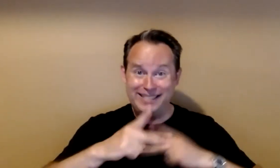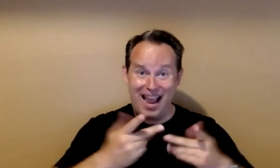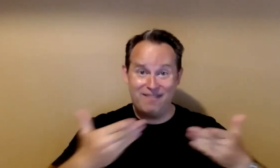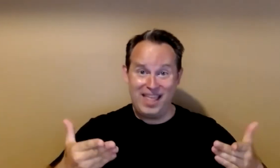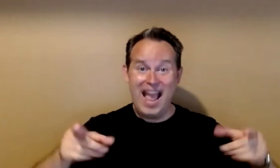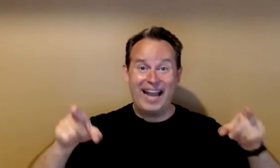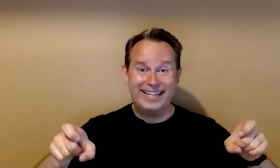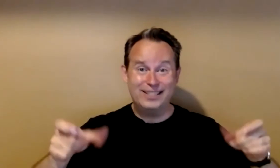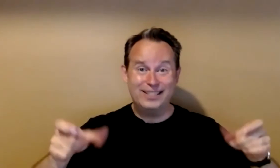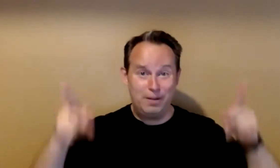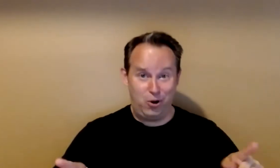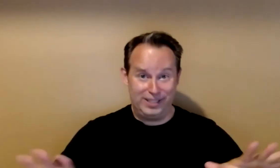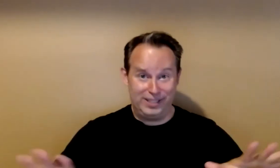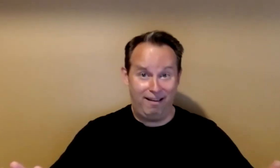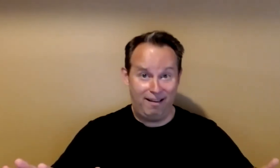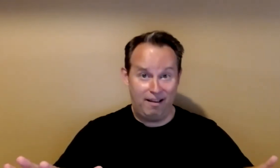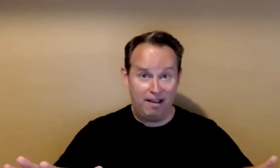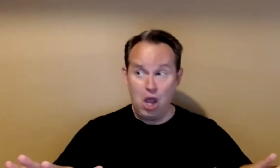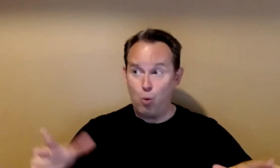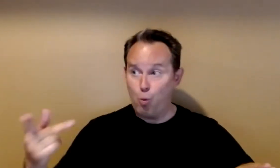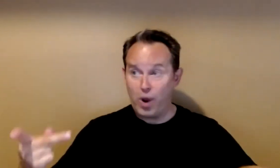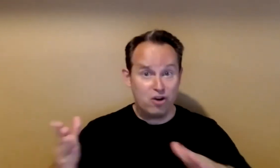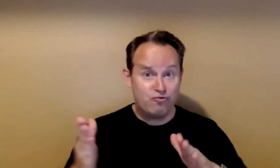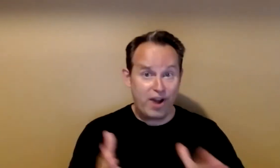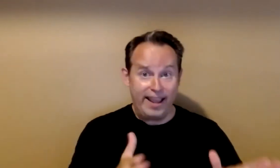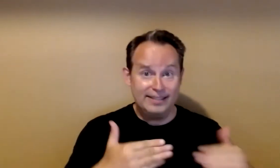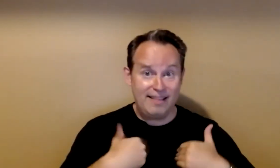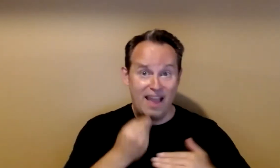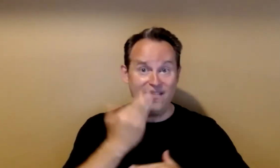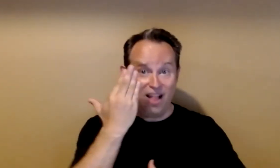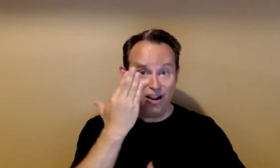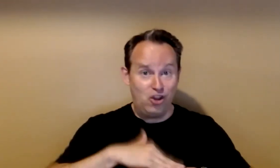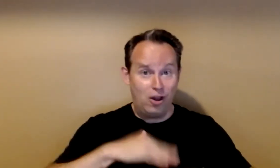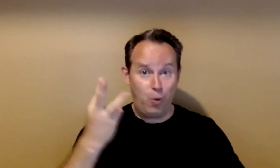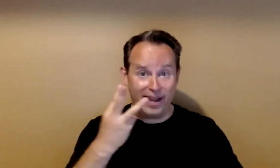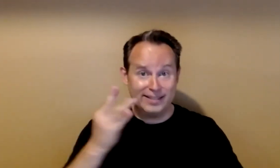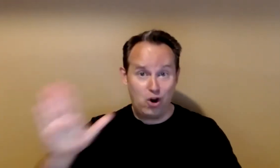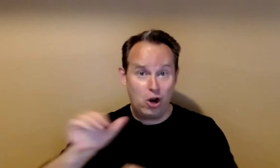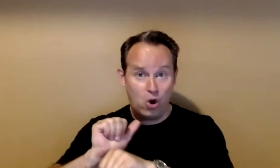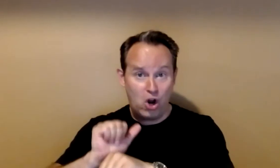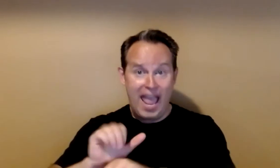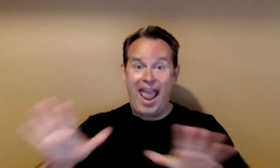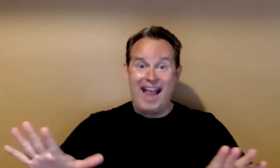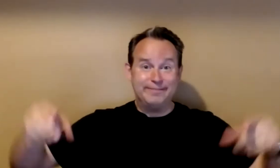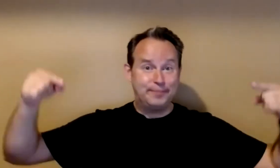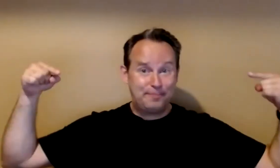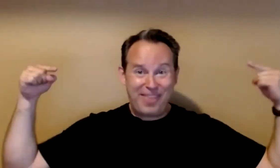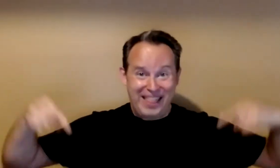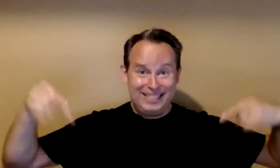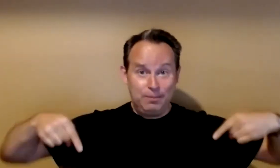However, this was the kind of thing I needed to do in person. We had arranged to have lunch on Wednesday at her work.